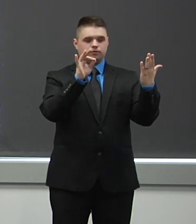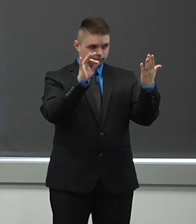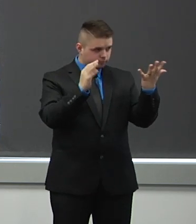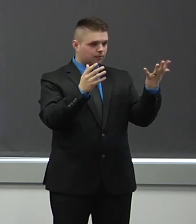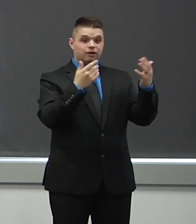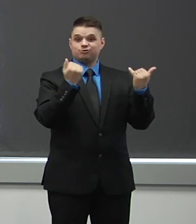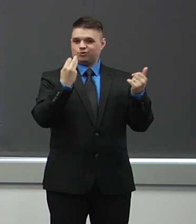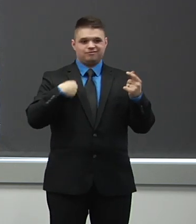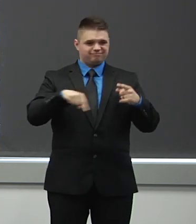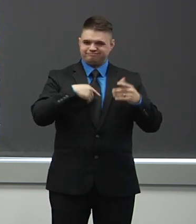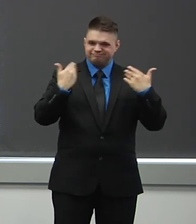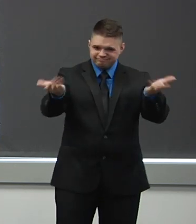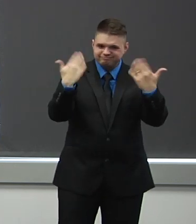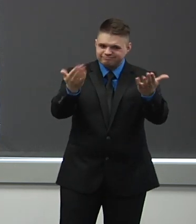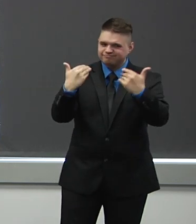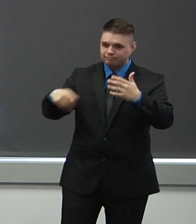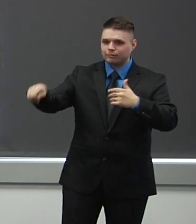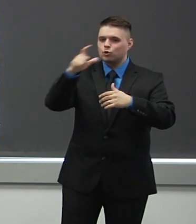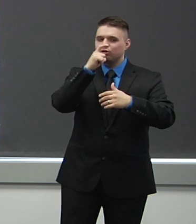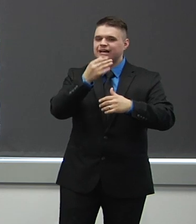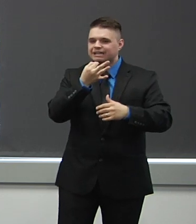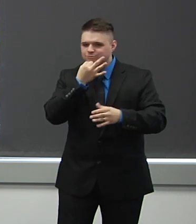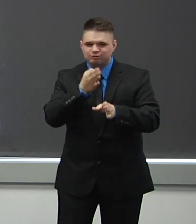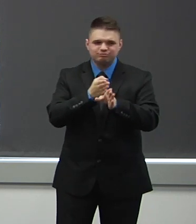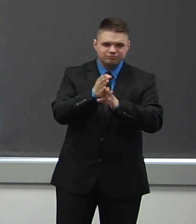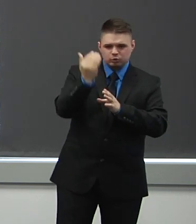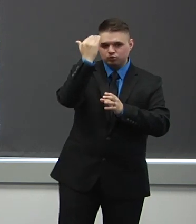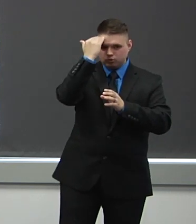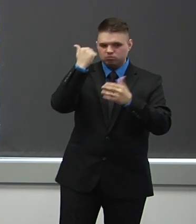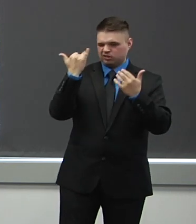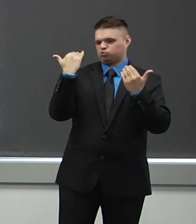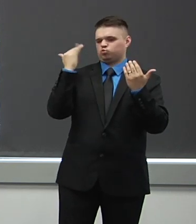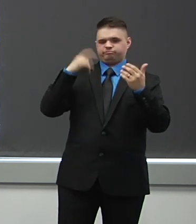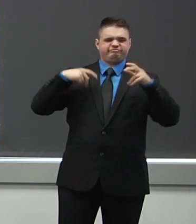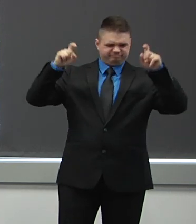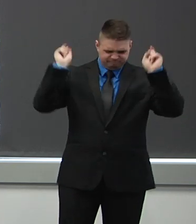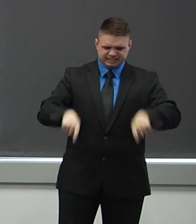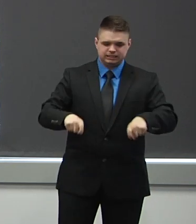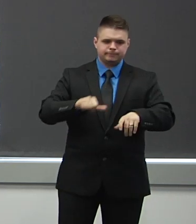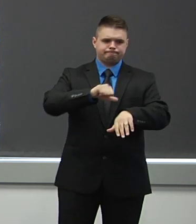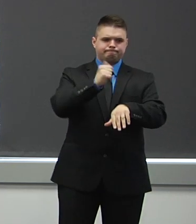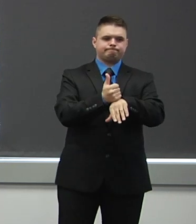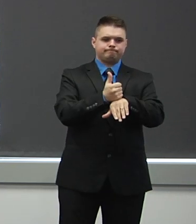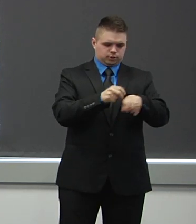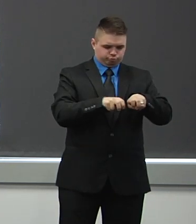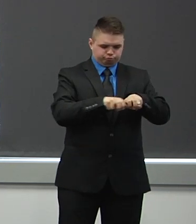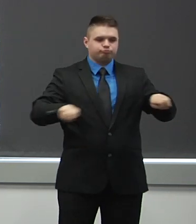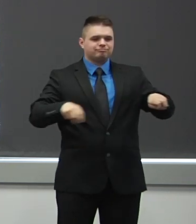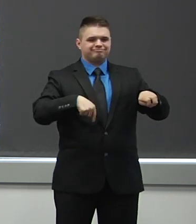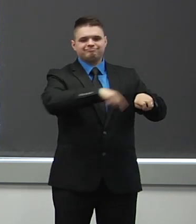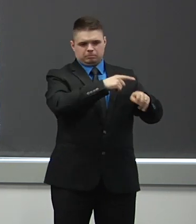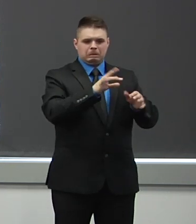around the state as we move forward and continue to face these challenges.